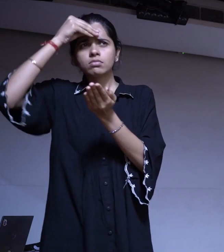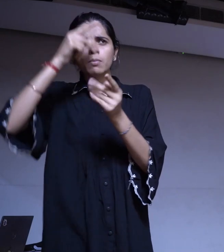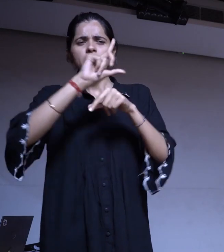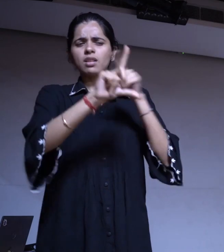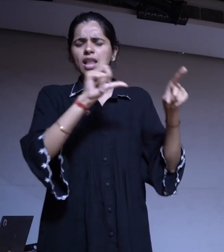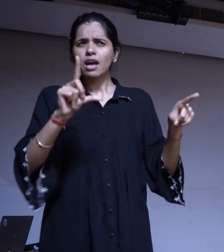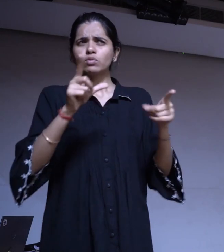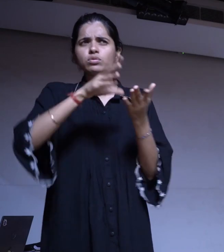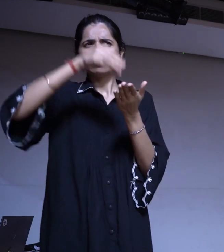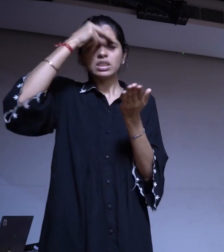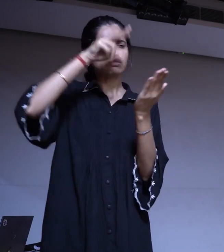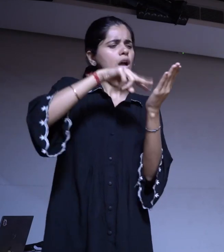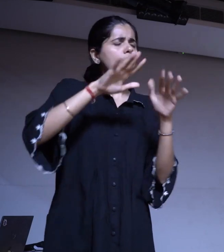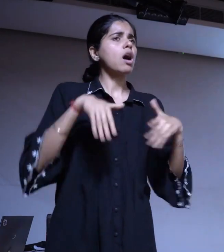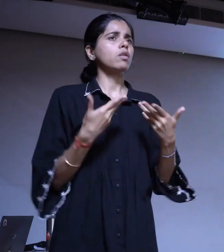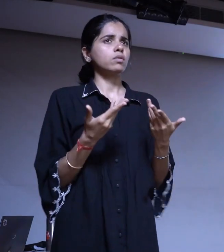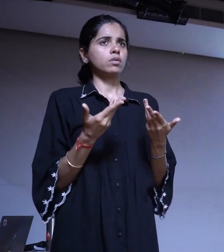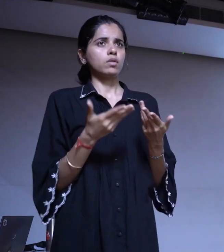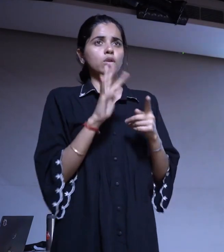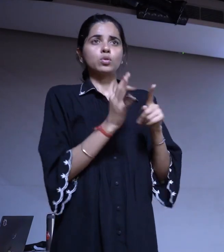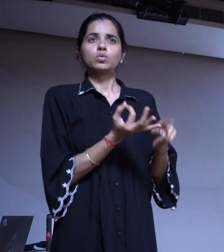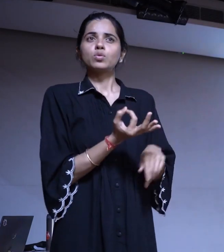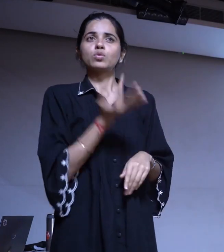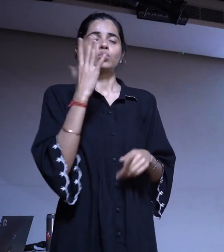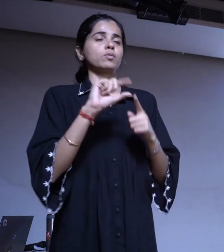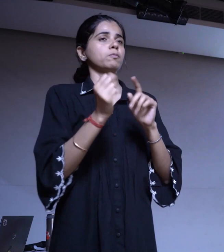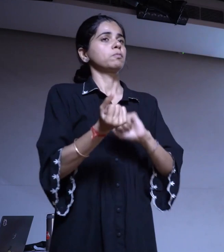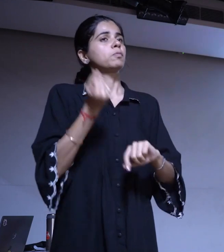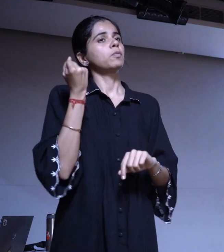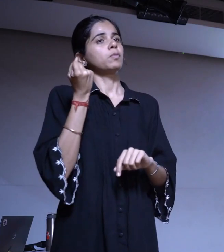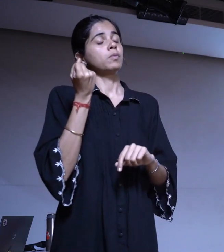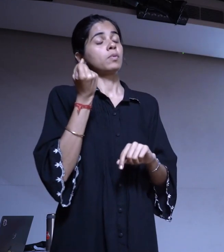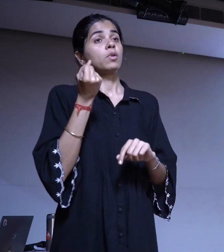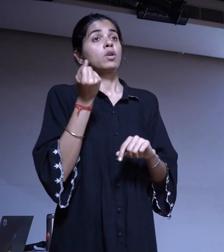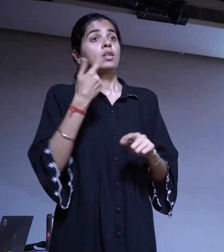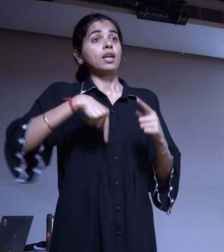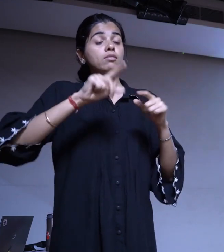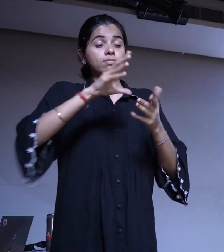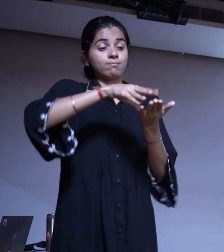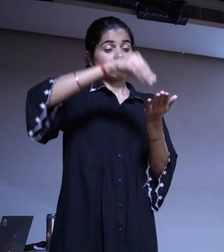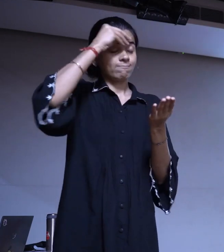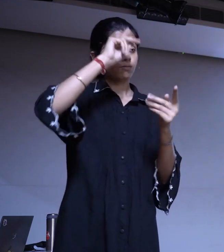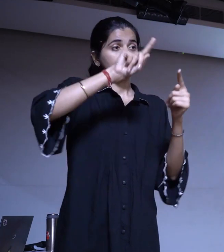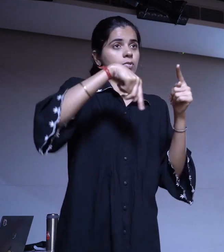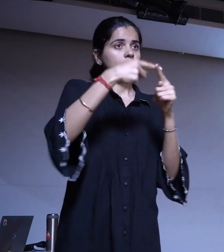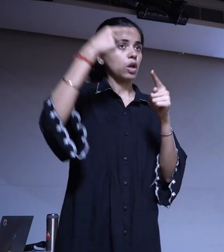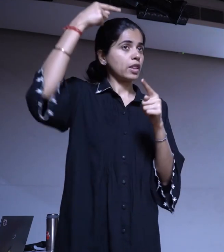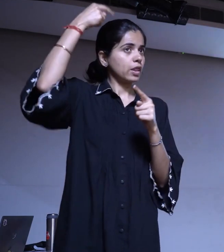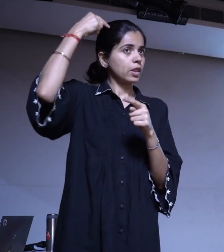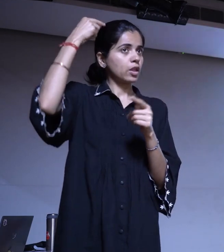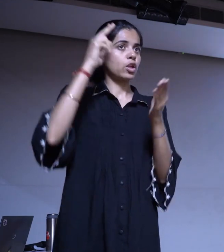language systems and so one superpower because of which Learning Happens is